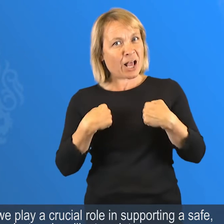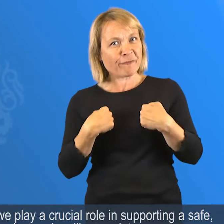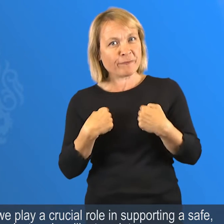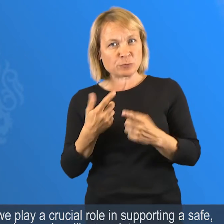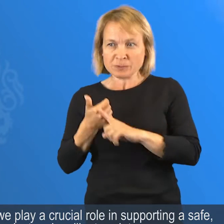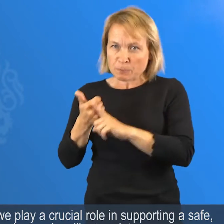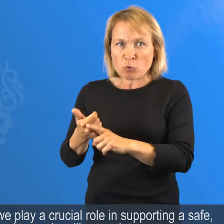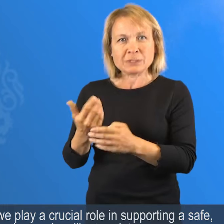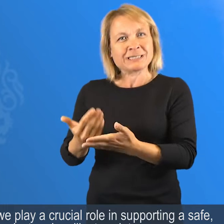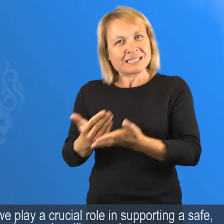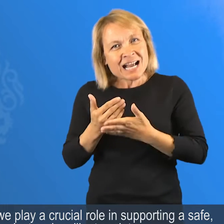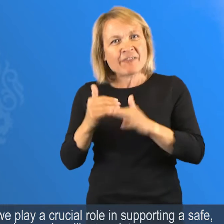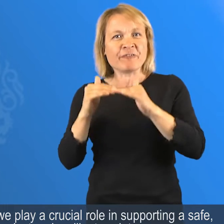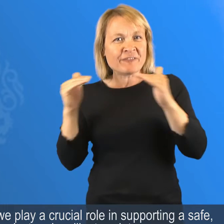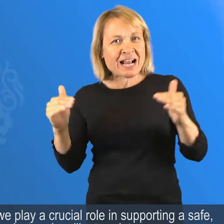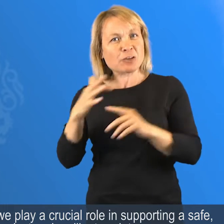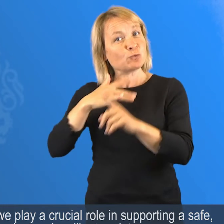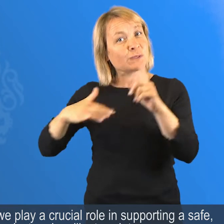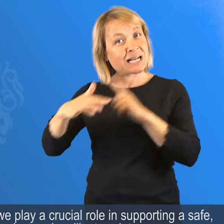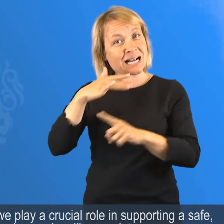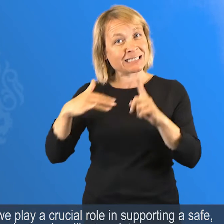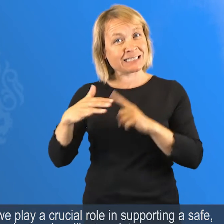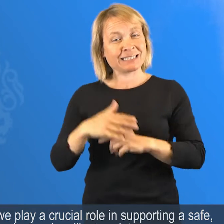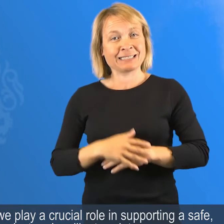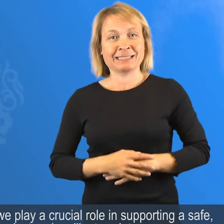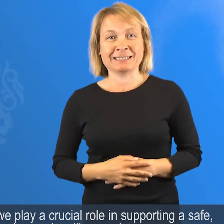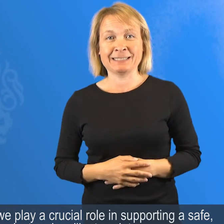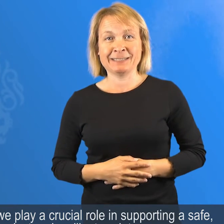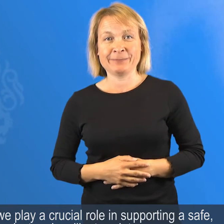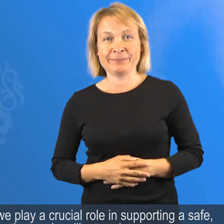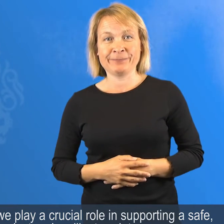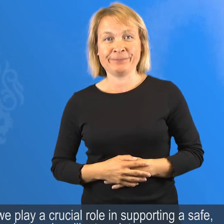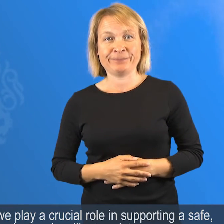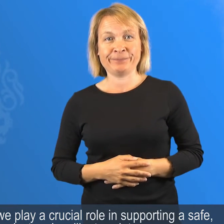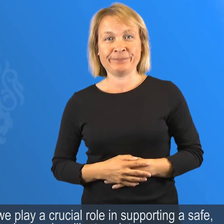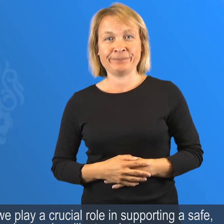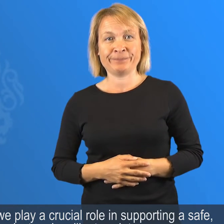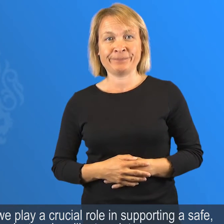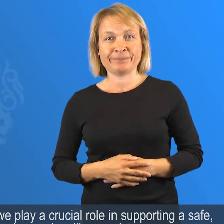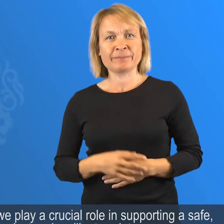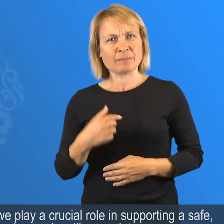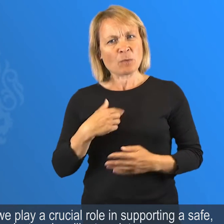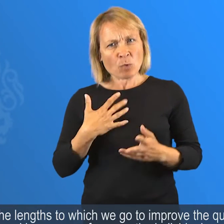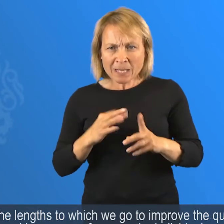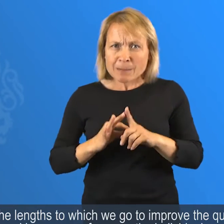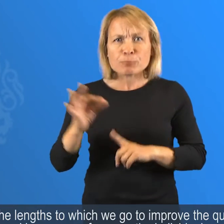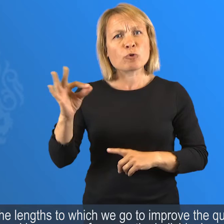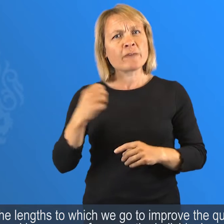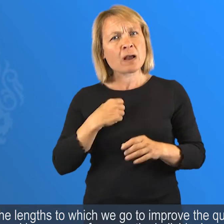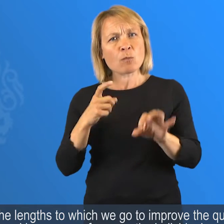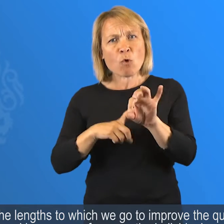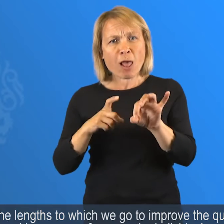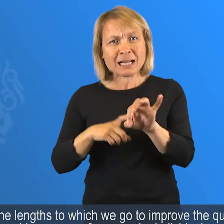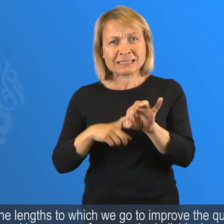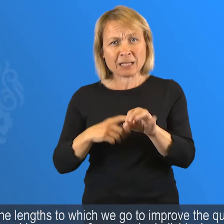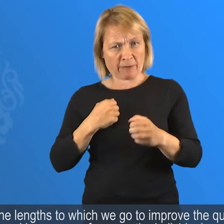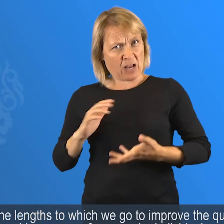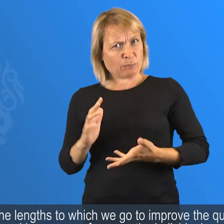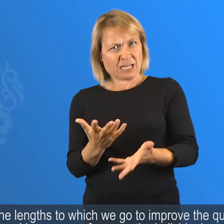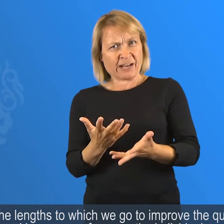Therefore, we play a crucial role in supporting a safe, just and resilient society. We demonstrate the lengths